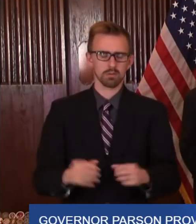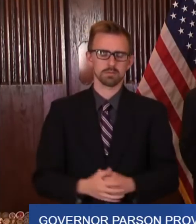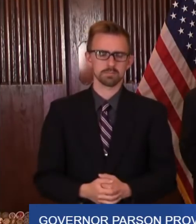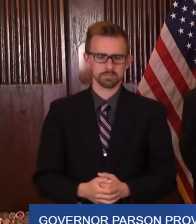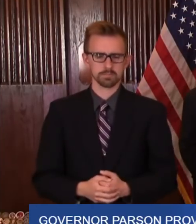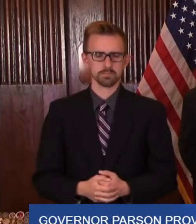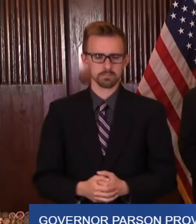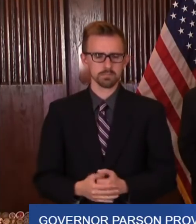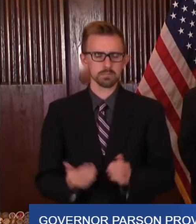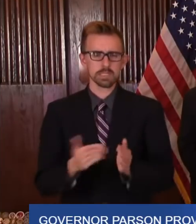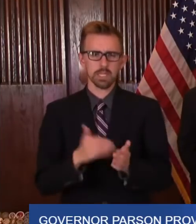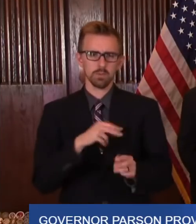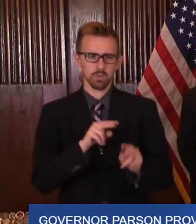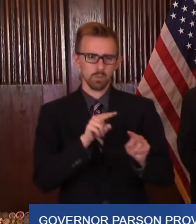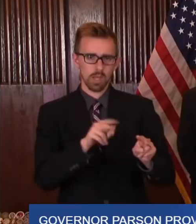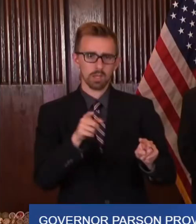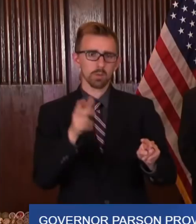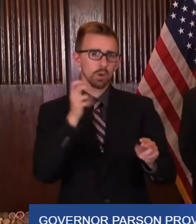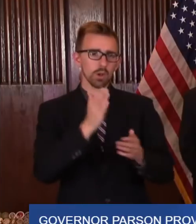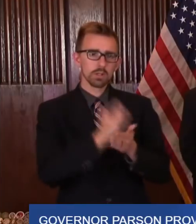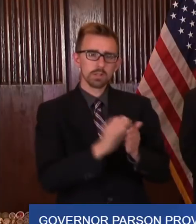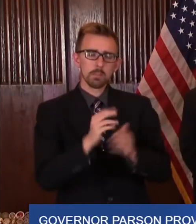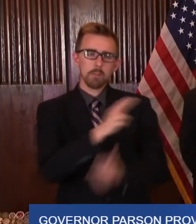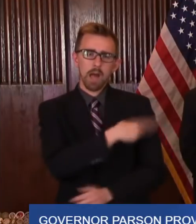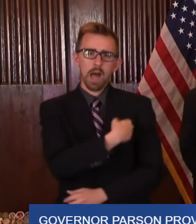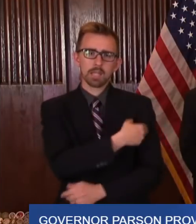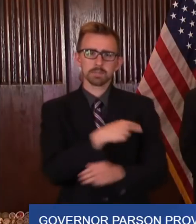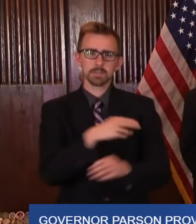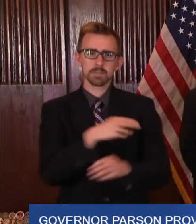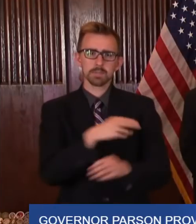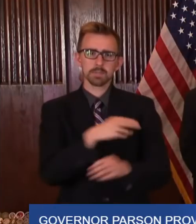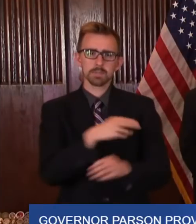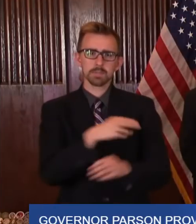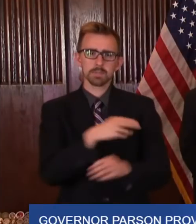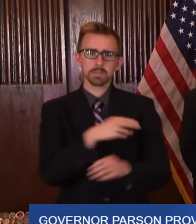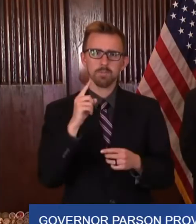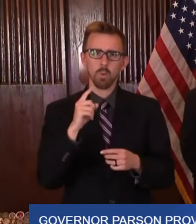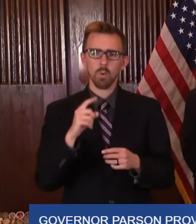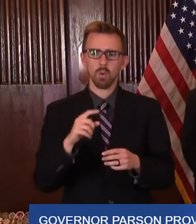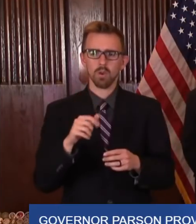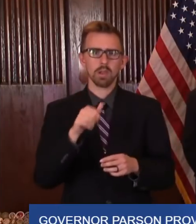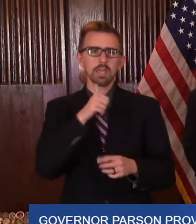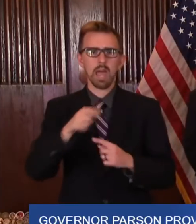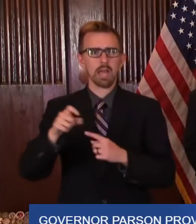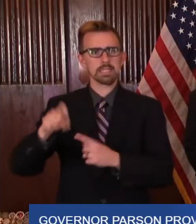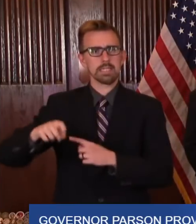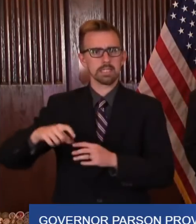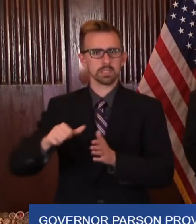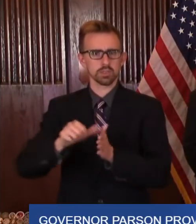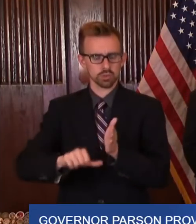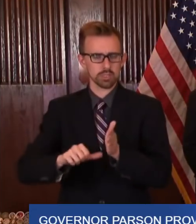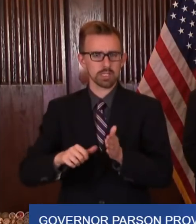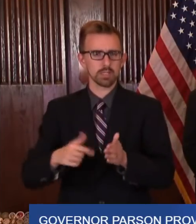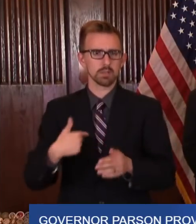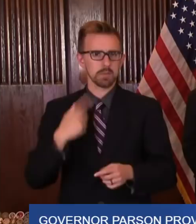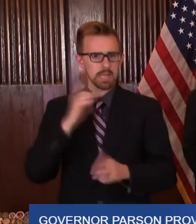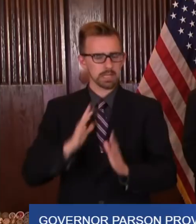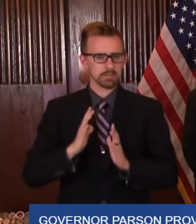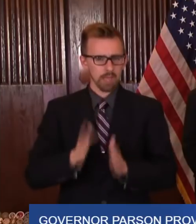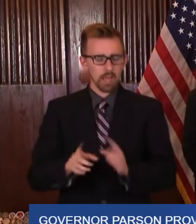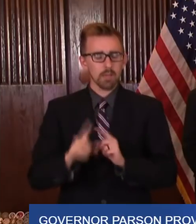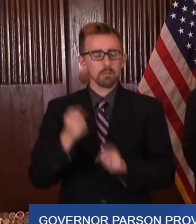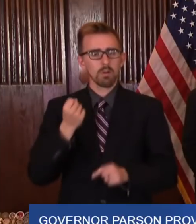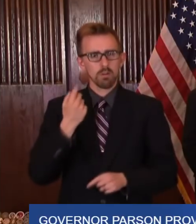again, we will watch that. Now, you're hearing of some hospitals opening up now to do elective surgery, and we think that's fine. But as they